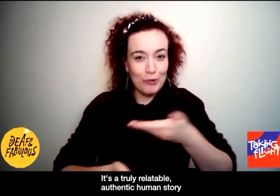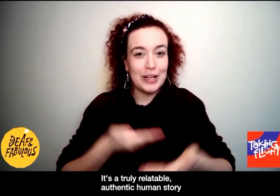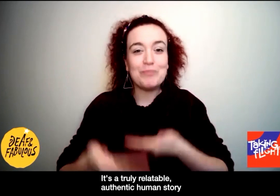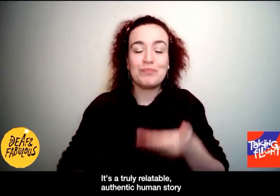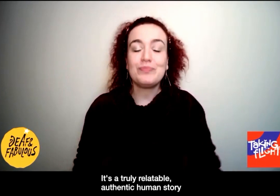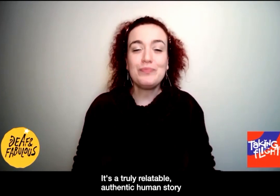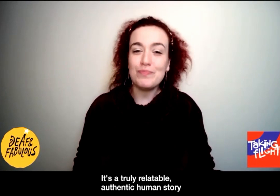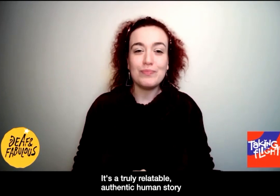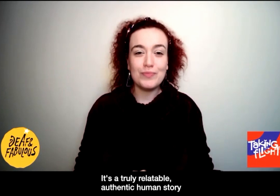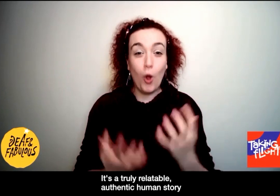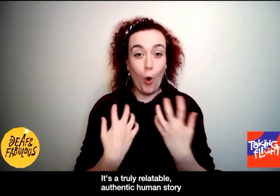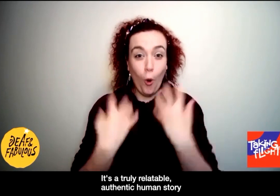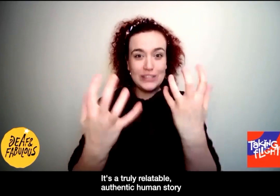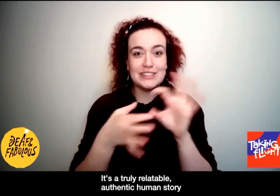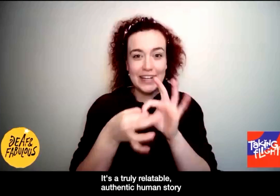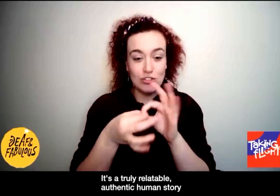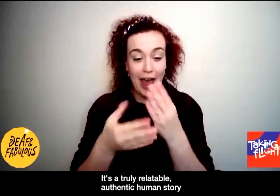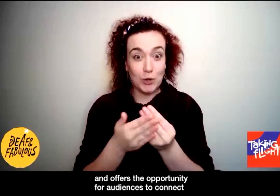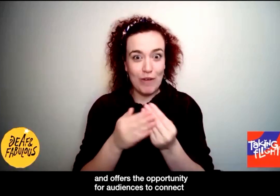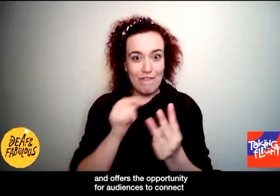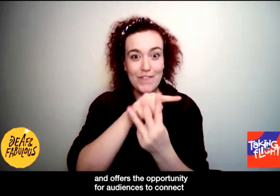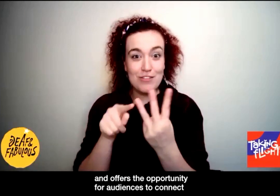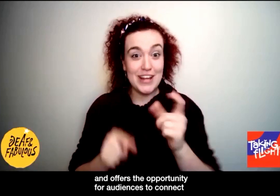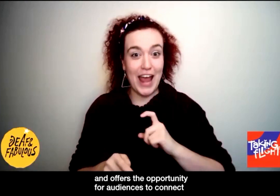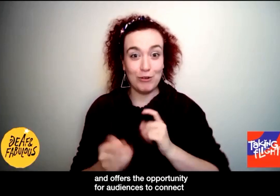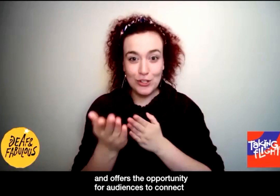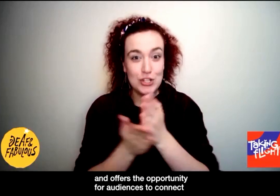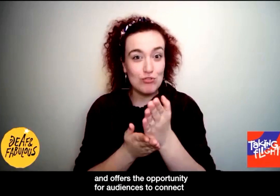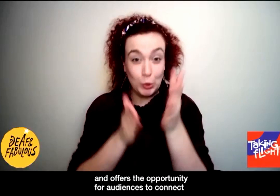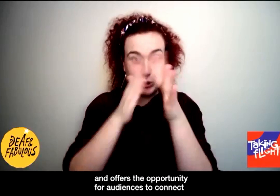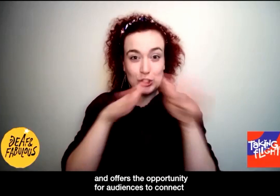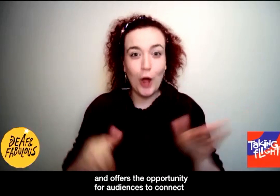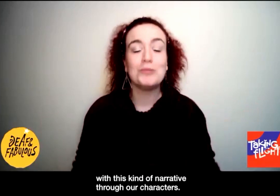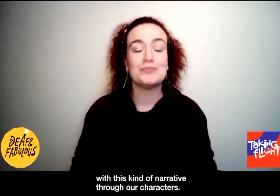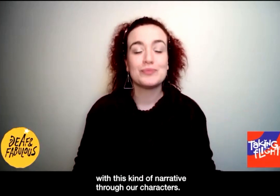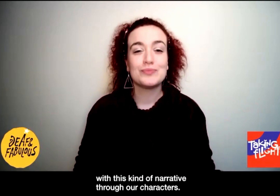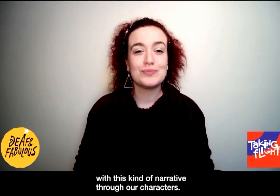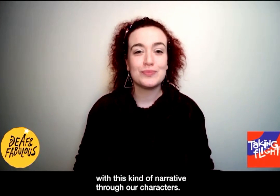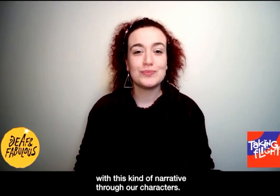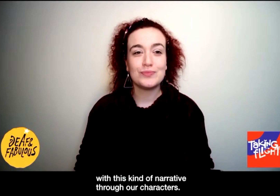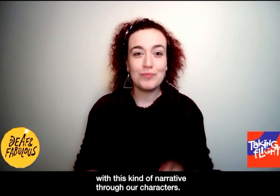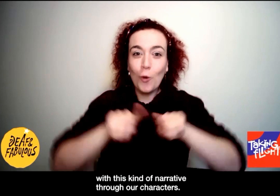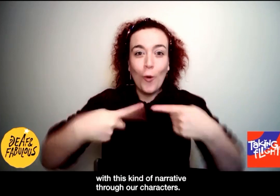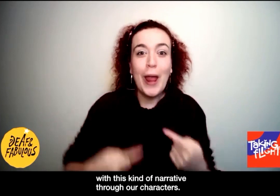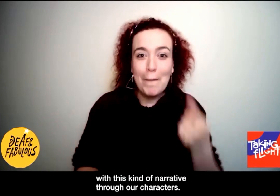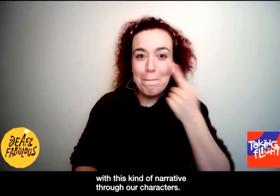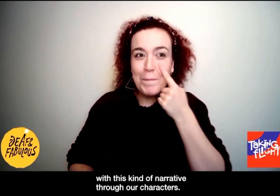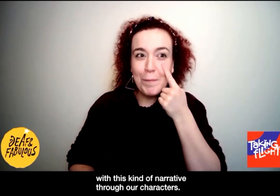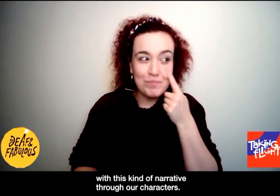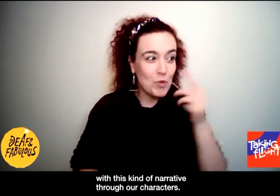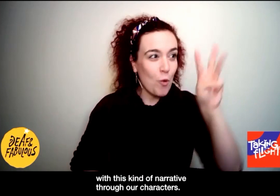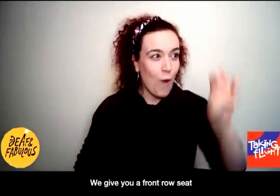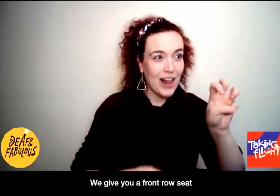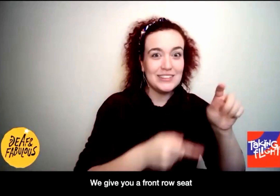truly relatable, authentic human story and offers the opportunity for audiences to connect with this kind of narrative through our